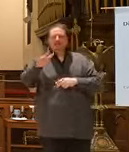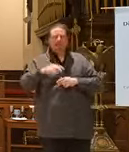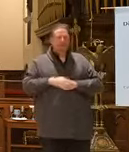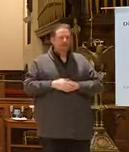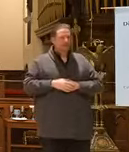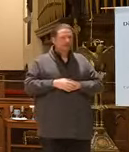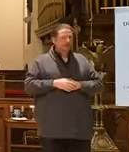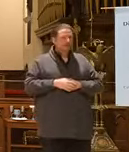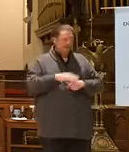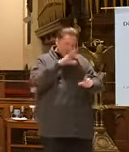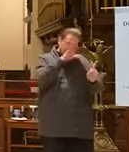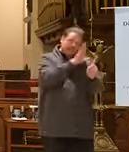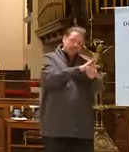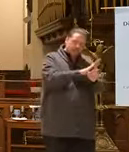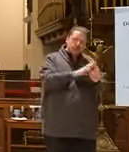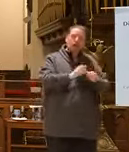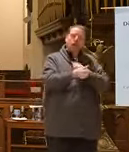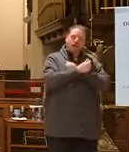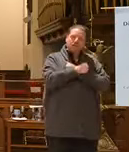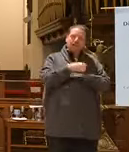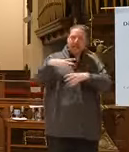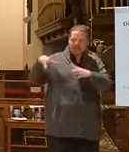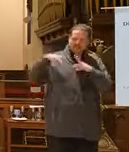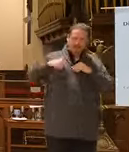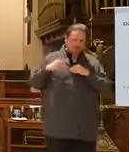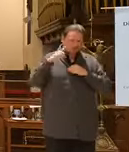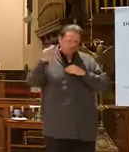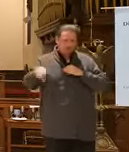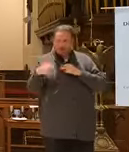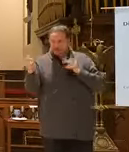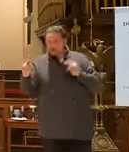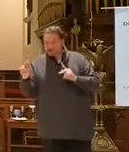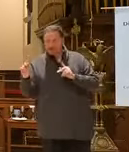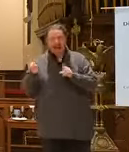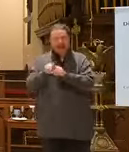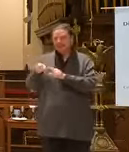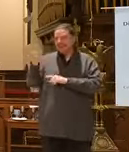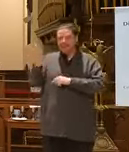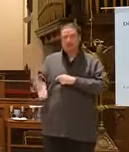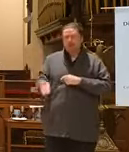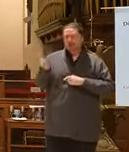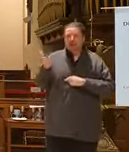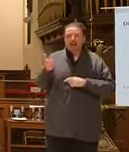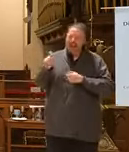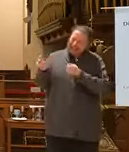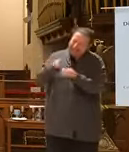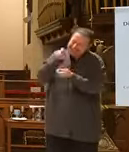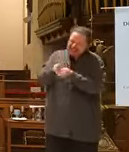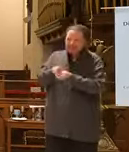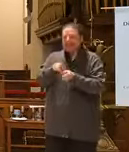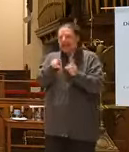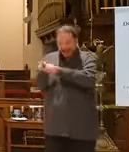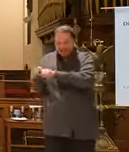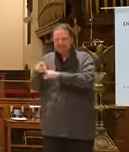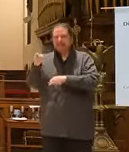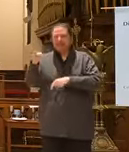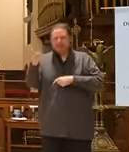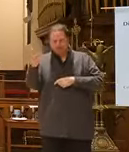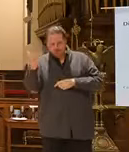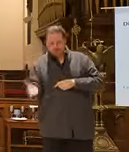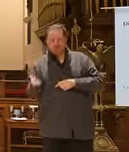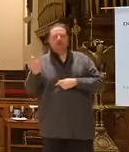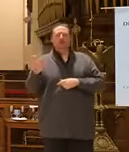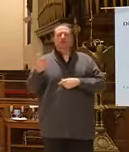Wasn't his loving acceptance of people as they were, exactly as they were, what freed